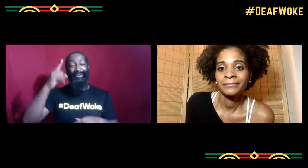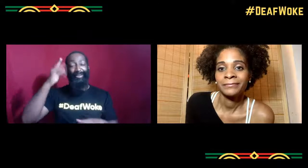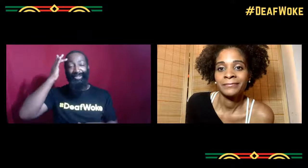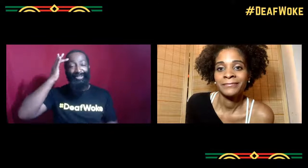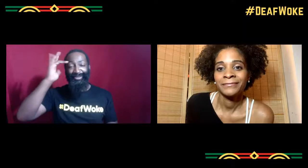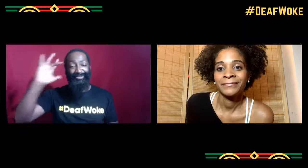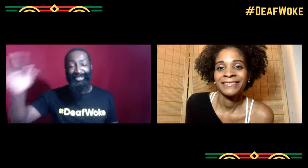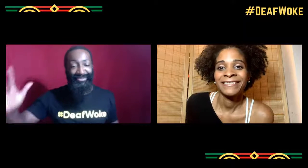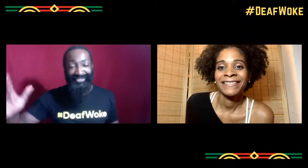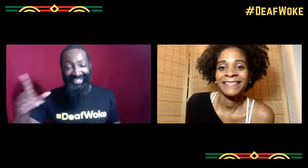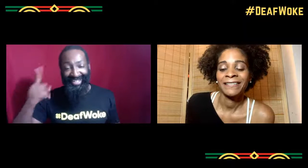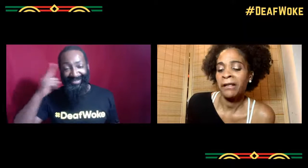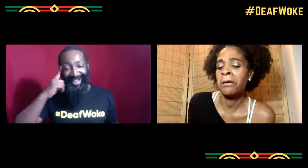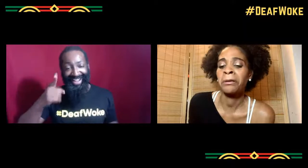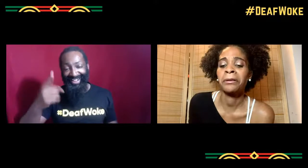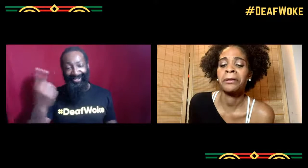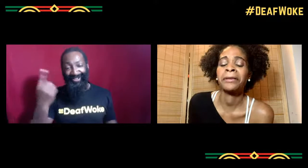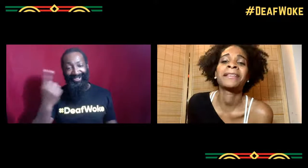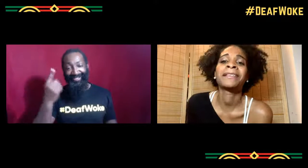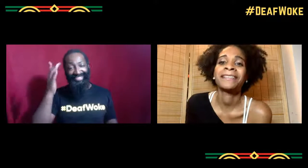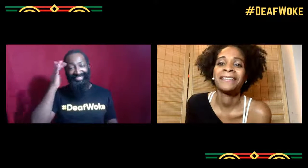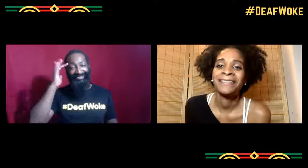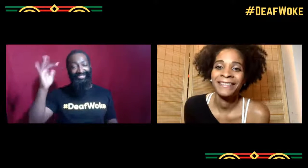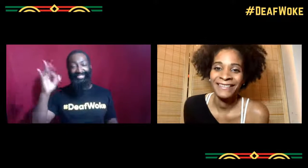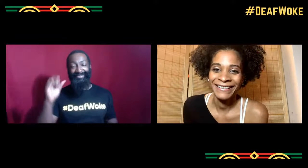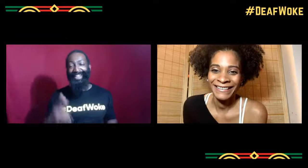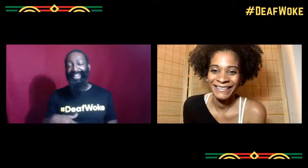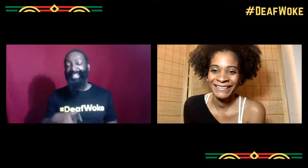You are awesome. You're so brilliant.